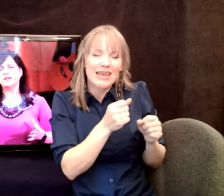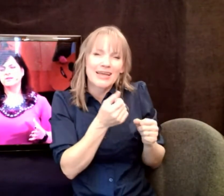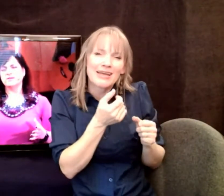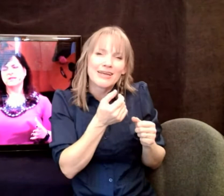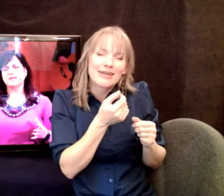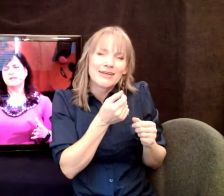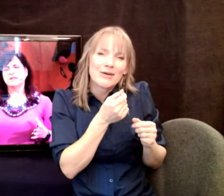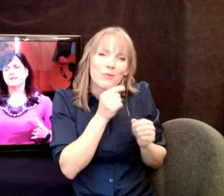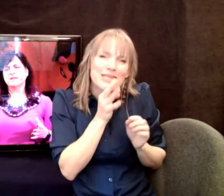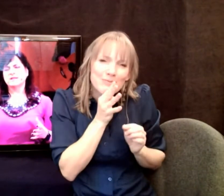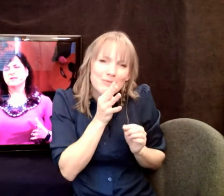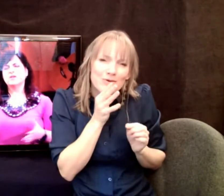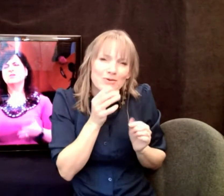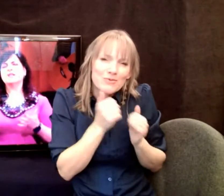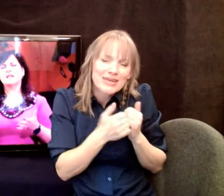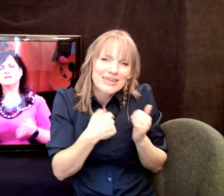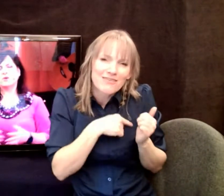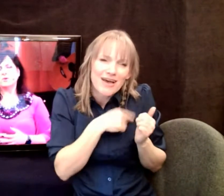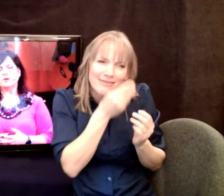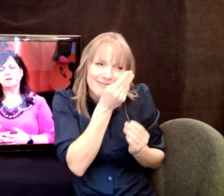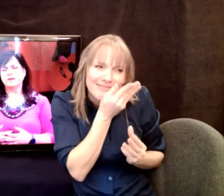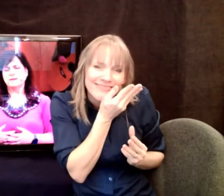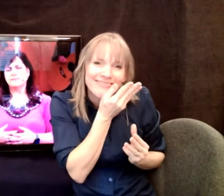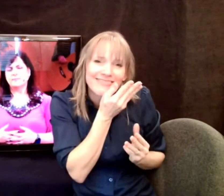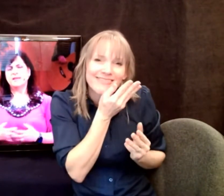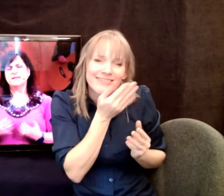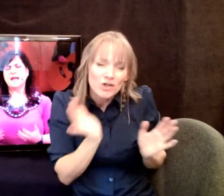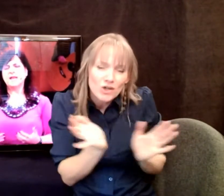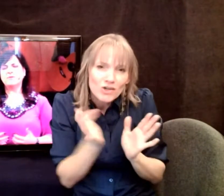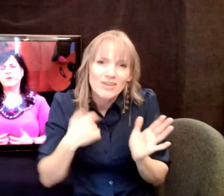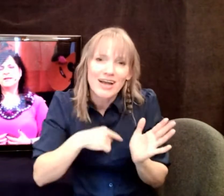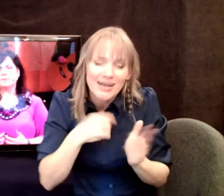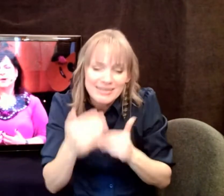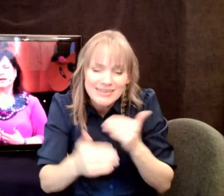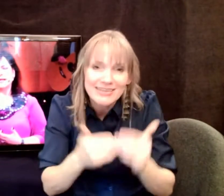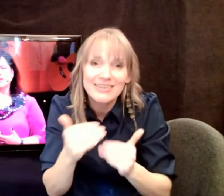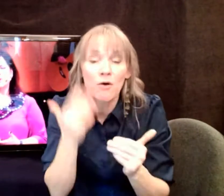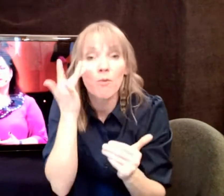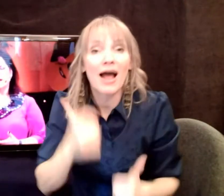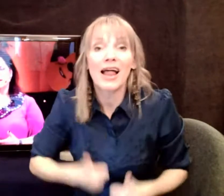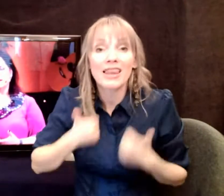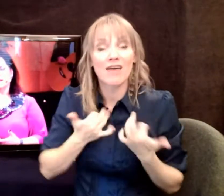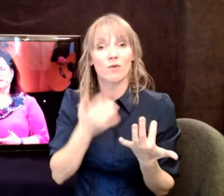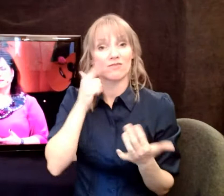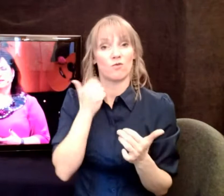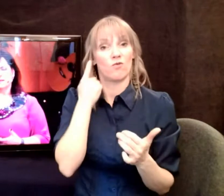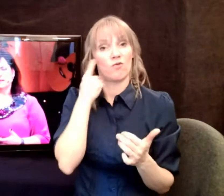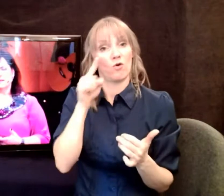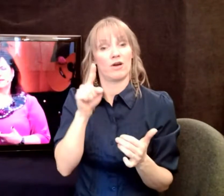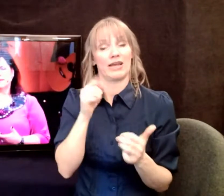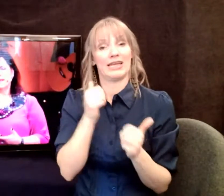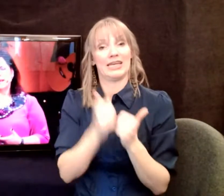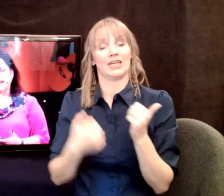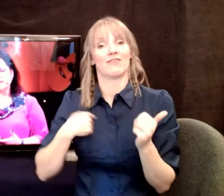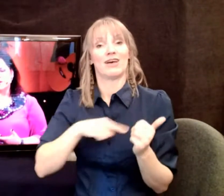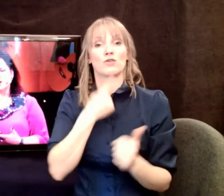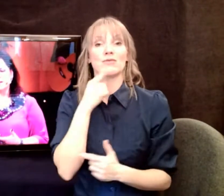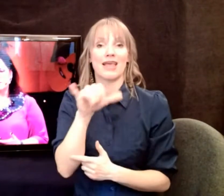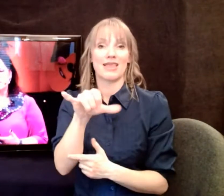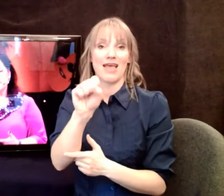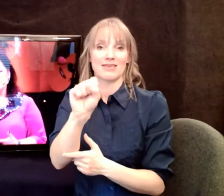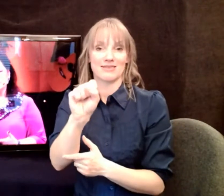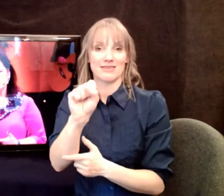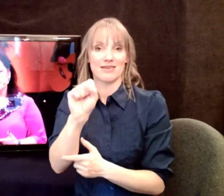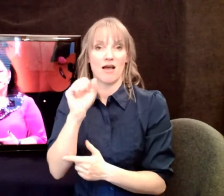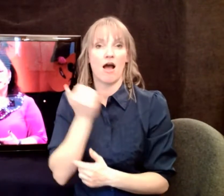ears, urging us forward, because life awaits upon each one of us to say yes to our deepest,